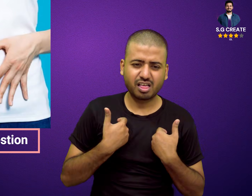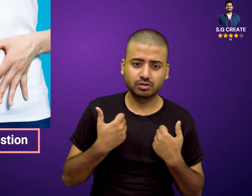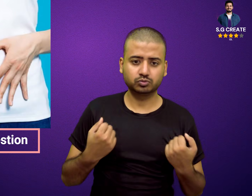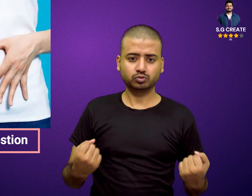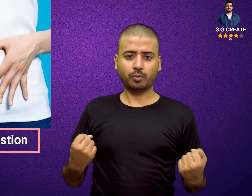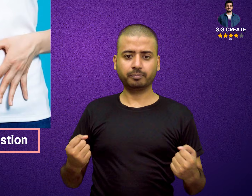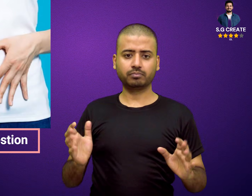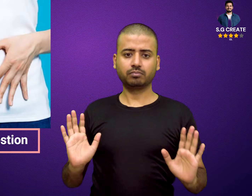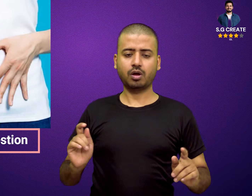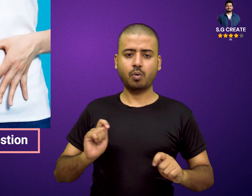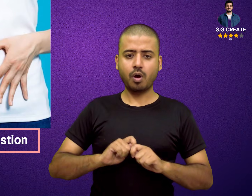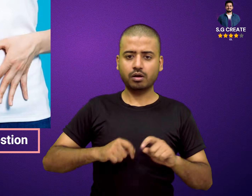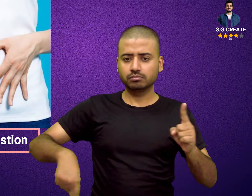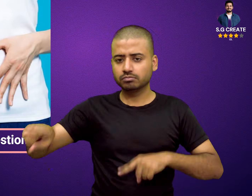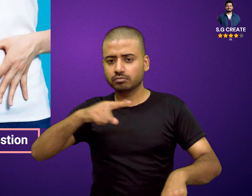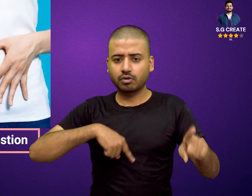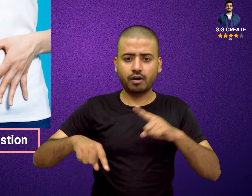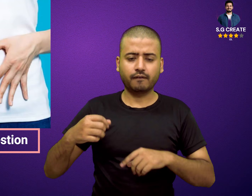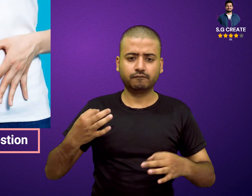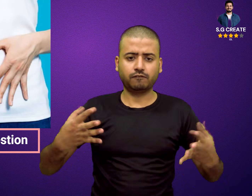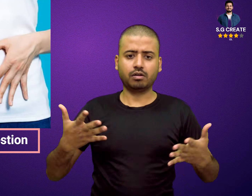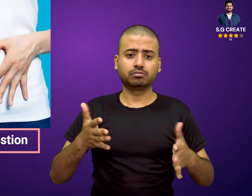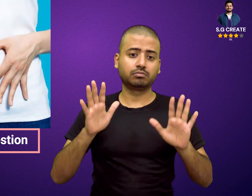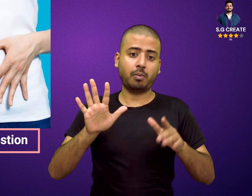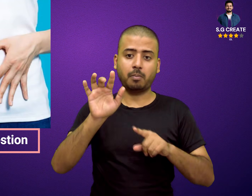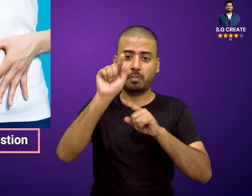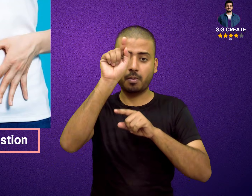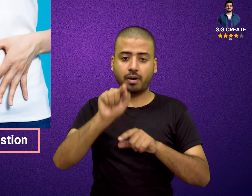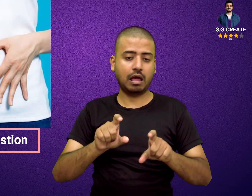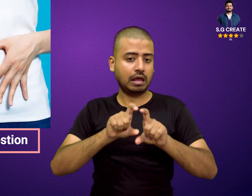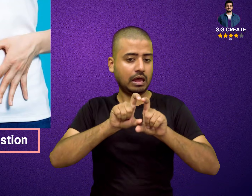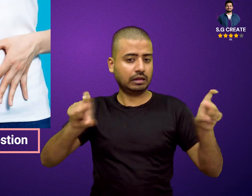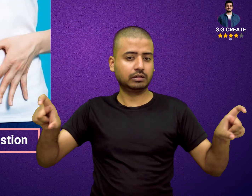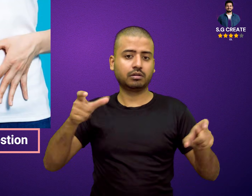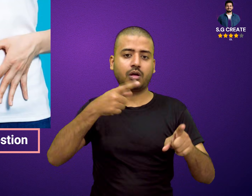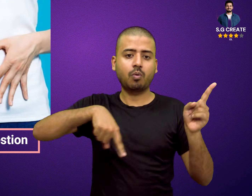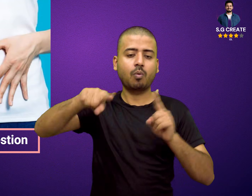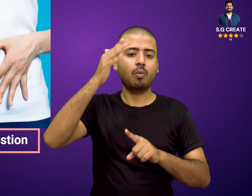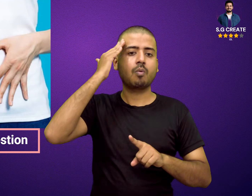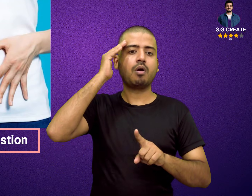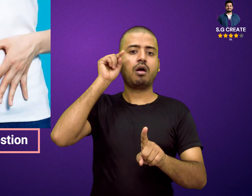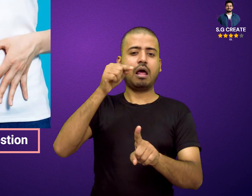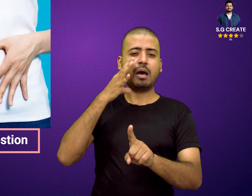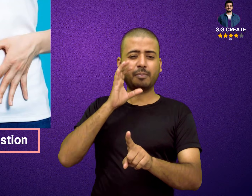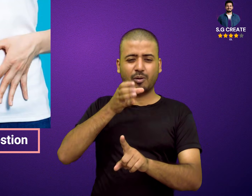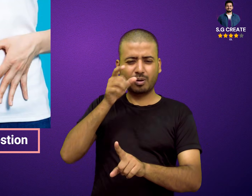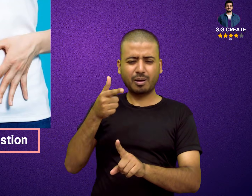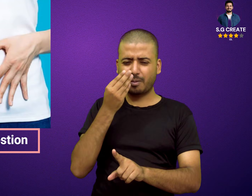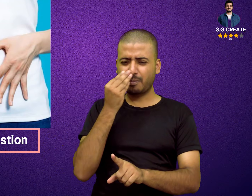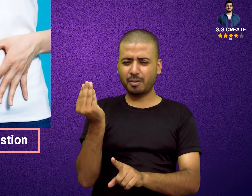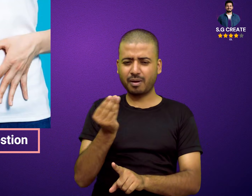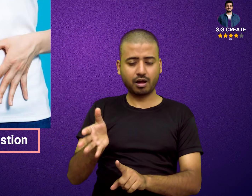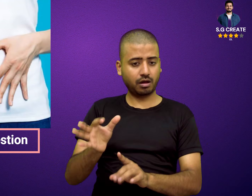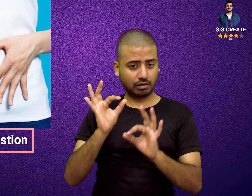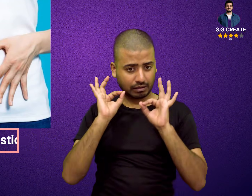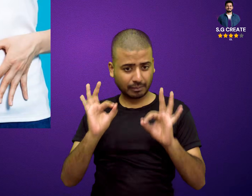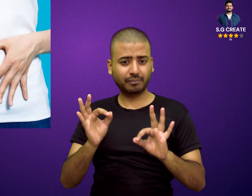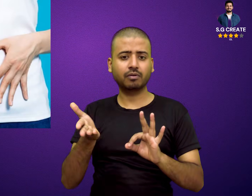of harmful bacteria, banana rubber, and dust particles. Medical practitioners tracked by AFP Fact Check